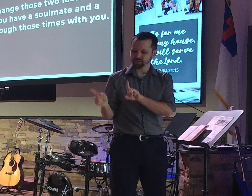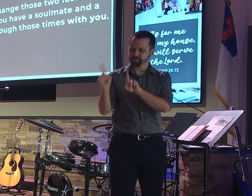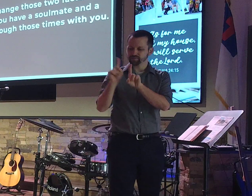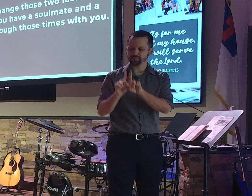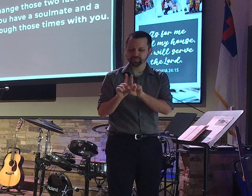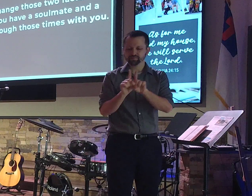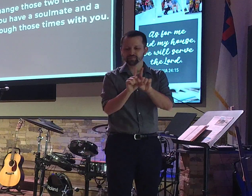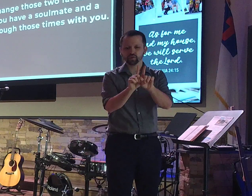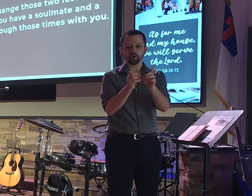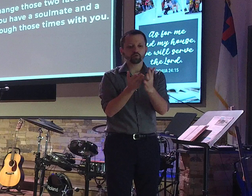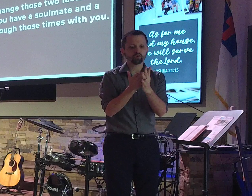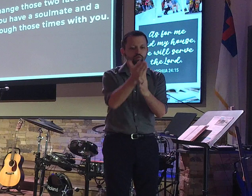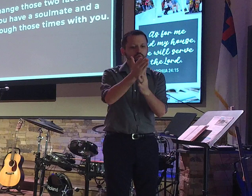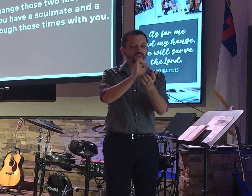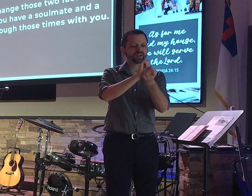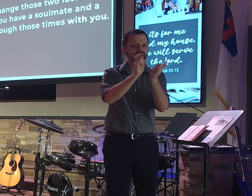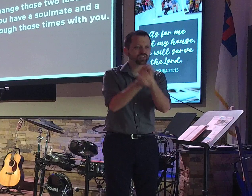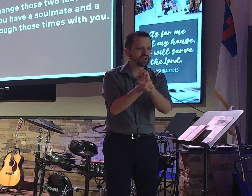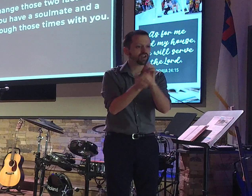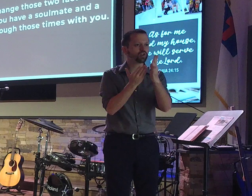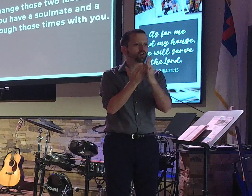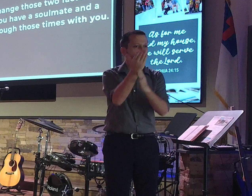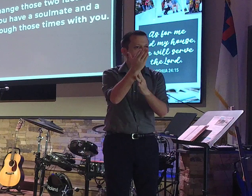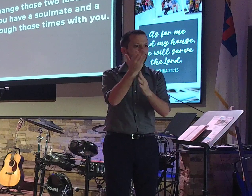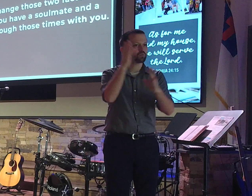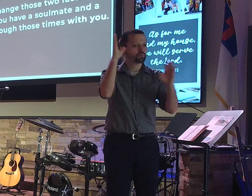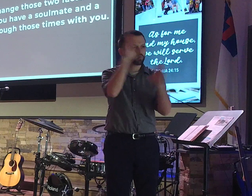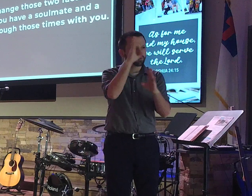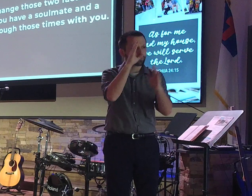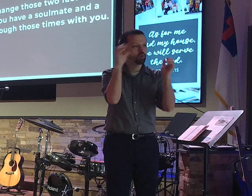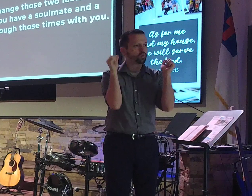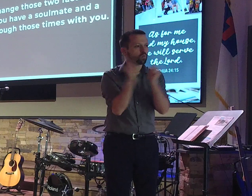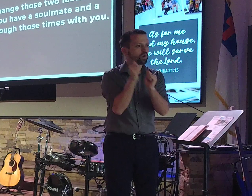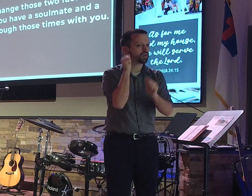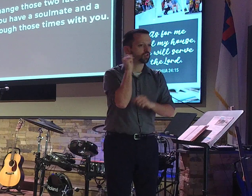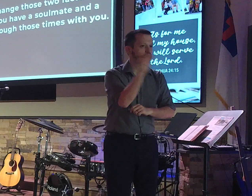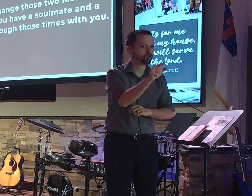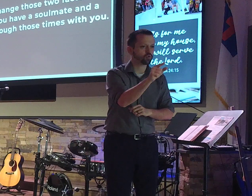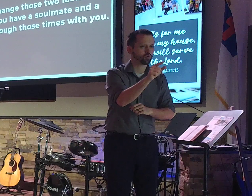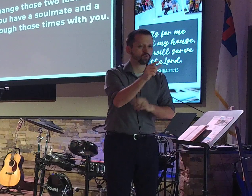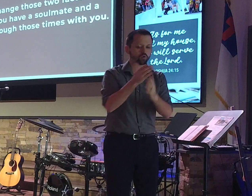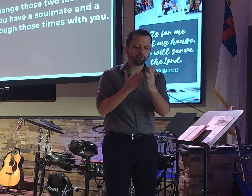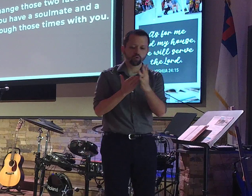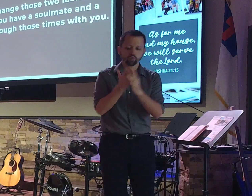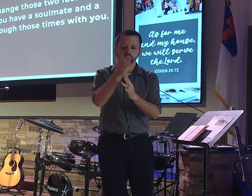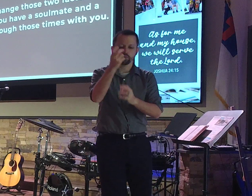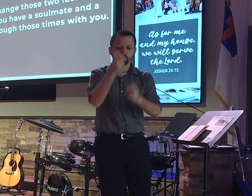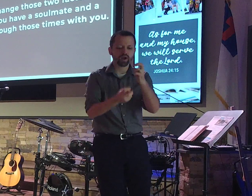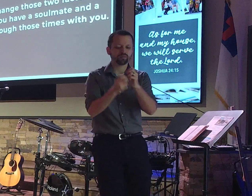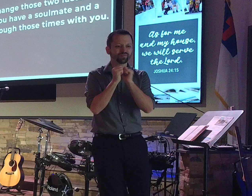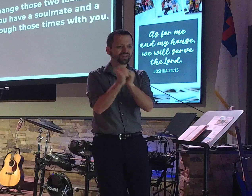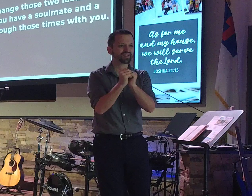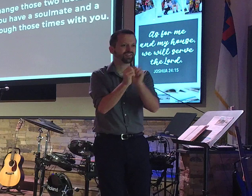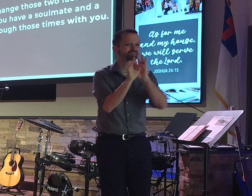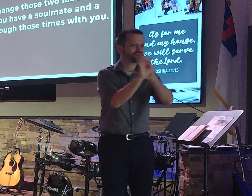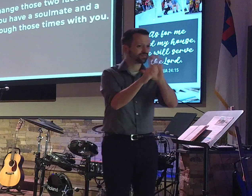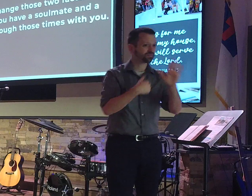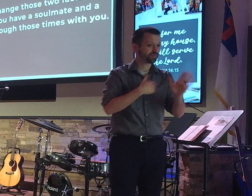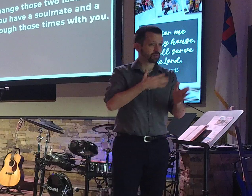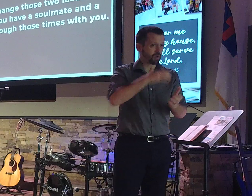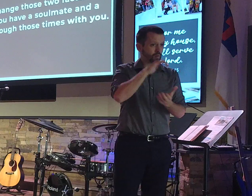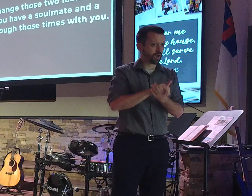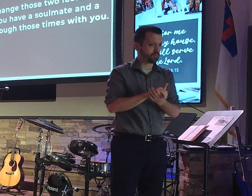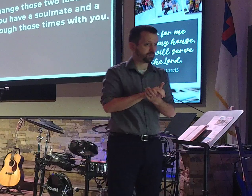those times with you. You go through the trials, you go through the changes together. For example, Denise and I, we were